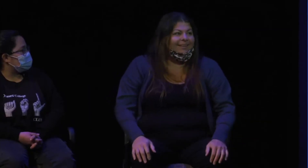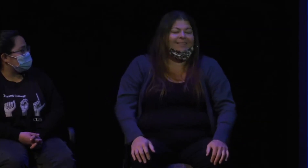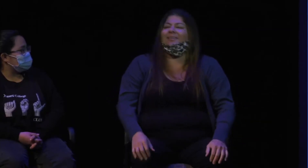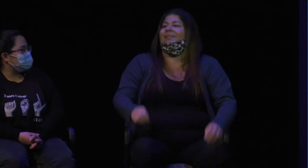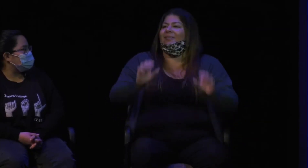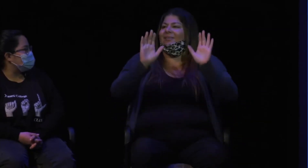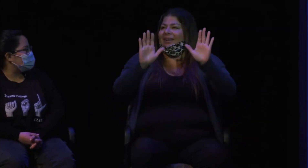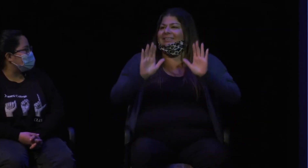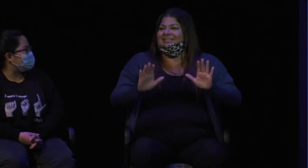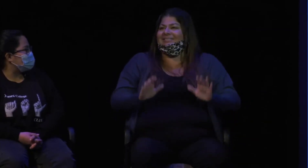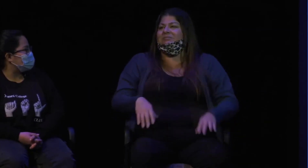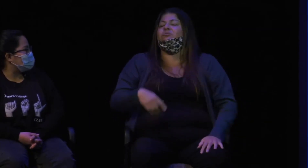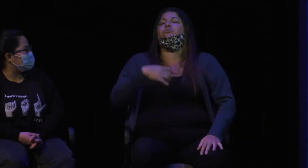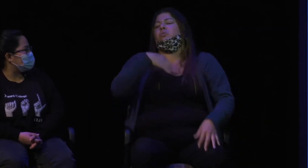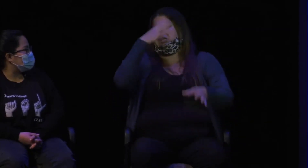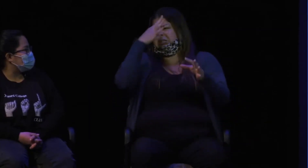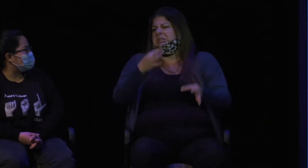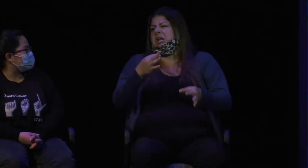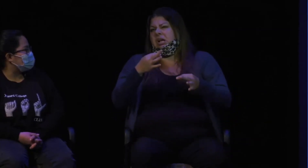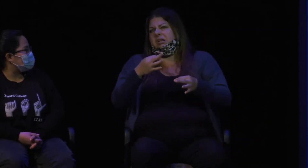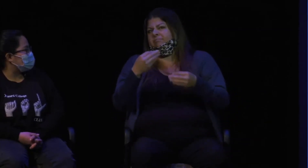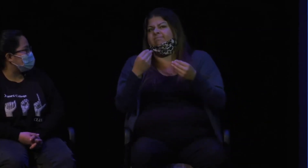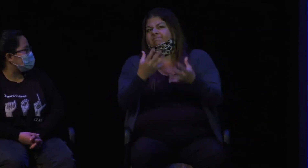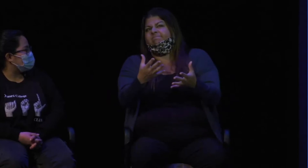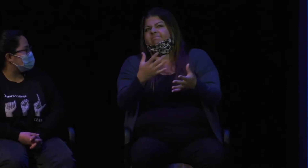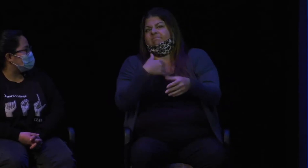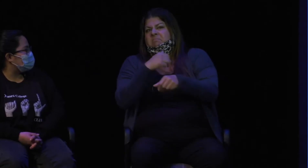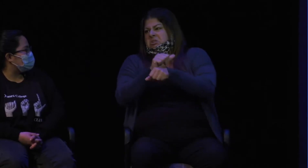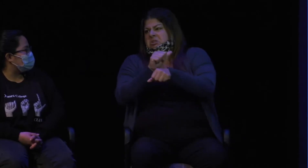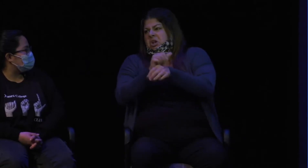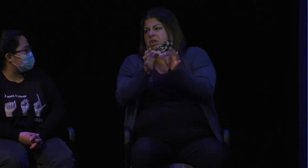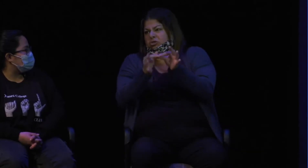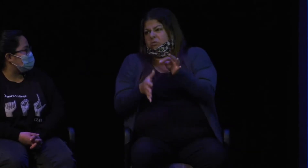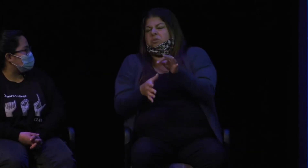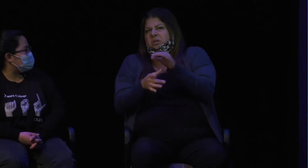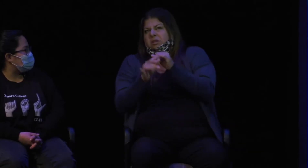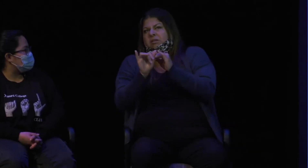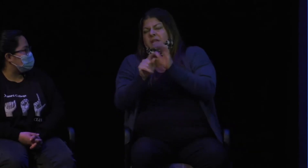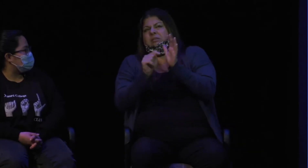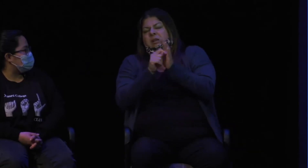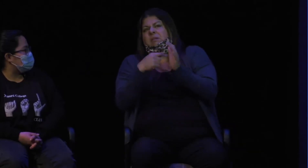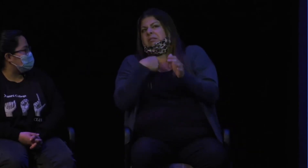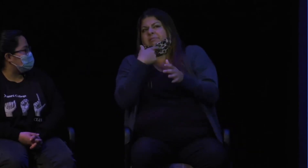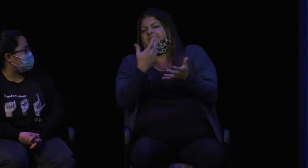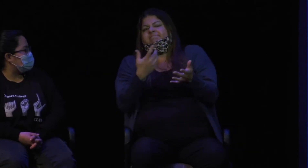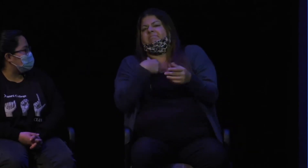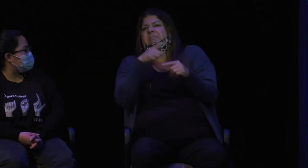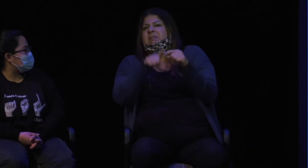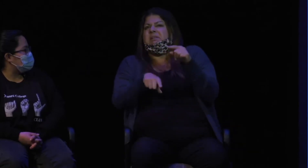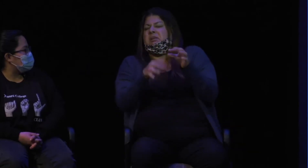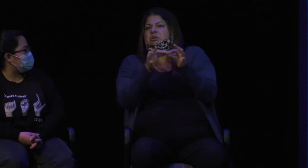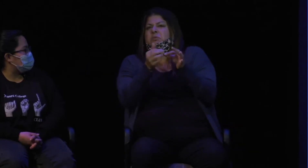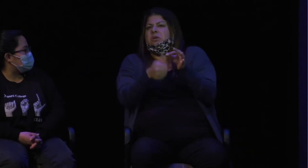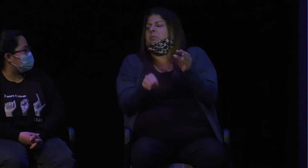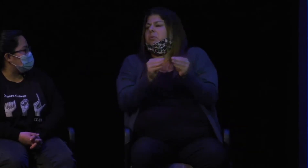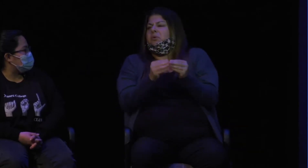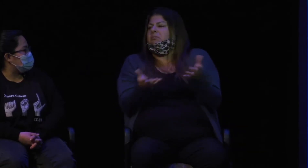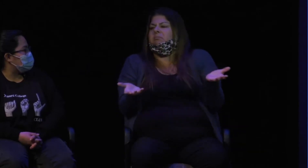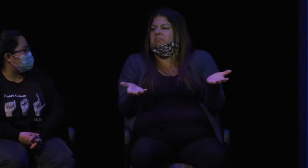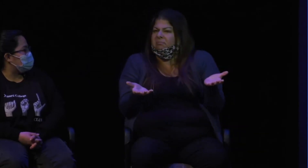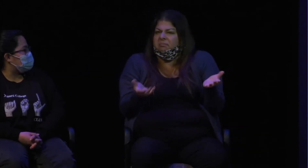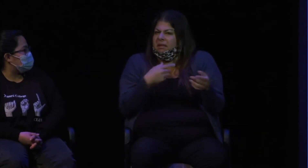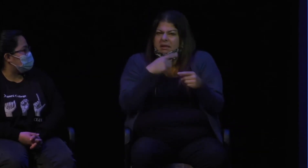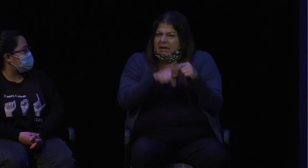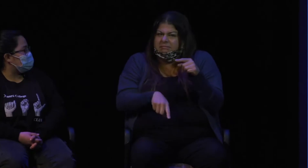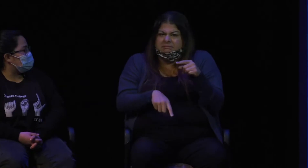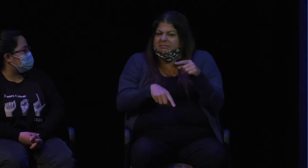I can't do this anymore. I have to actually look for another job. And that's what she said. She said, well, it's time to look for another job. So I